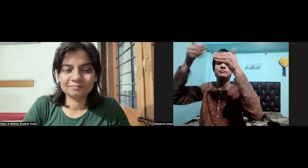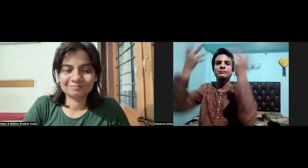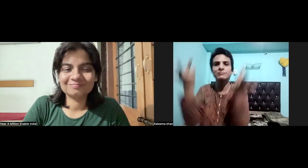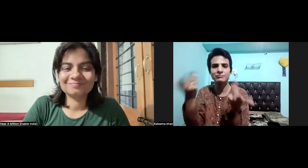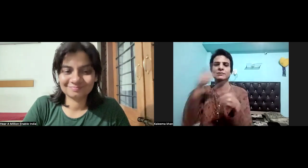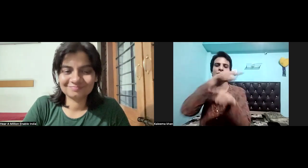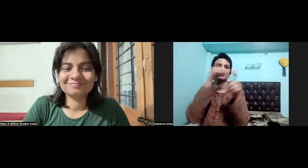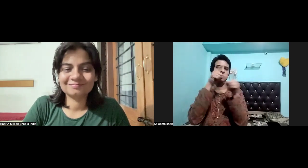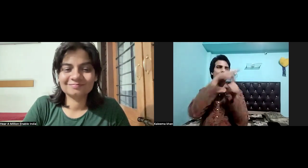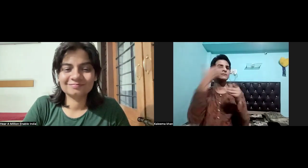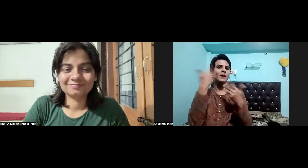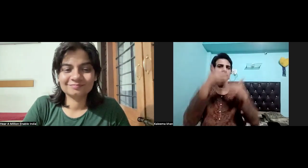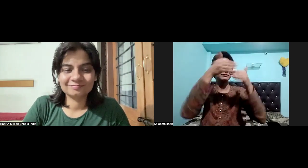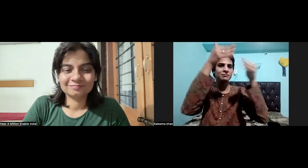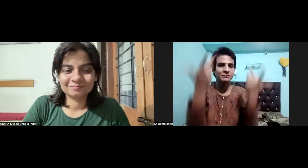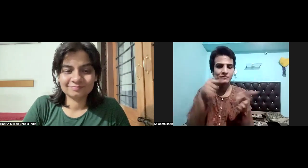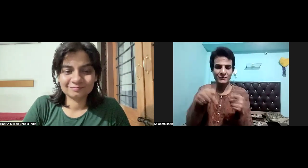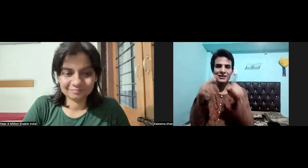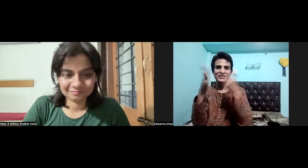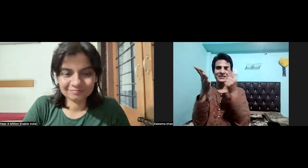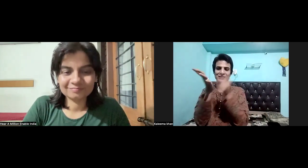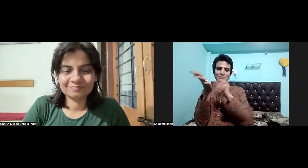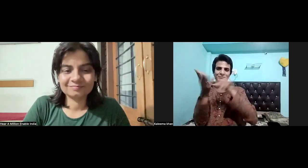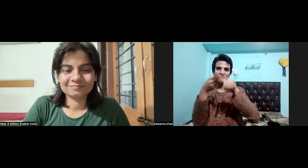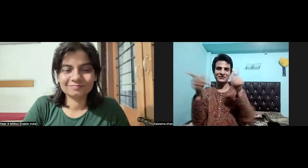I just told myself to wait, to be patient.